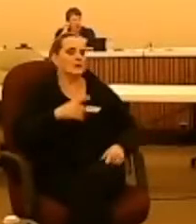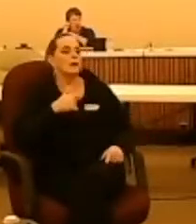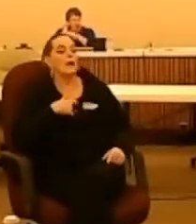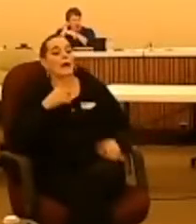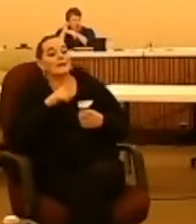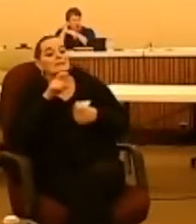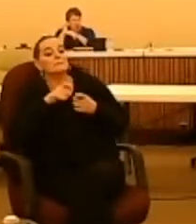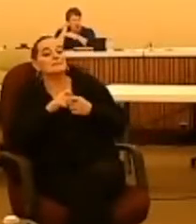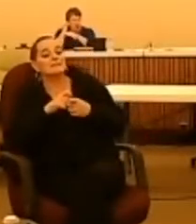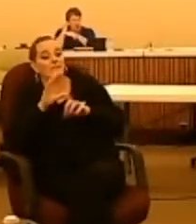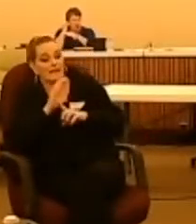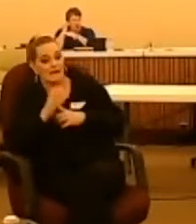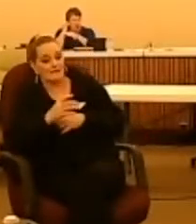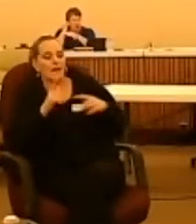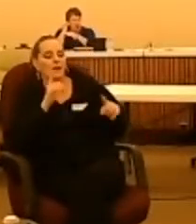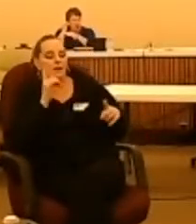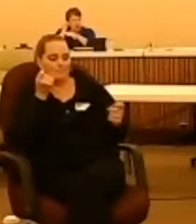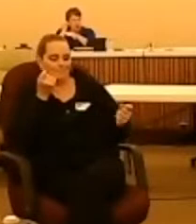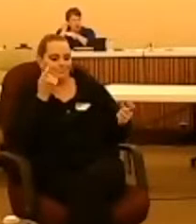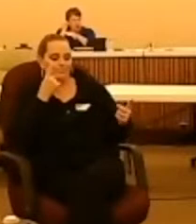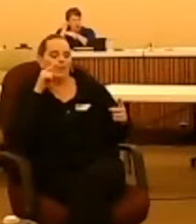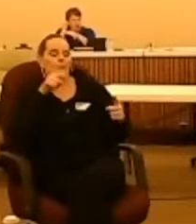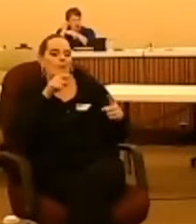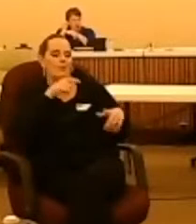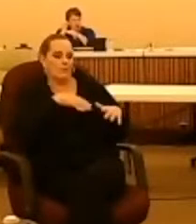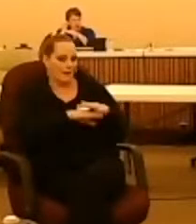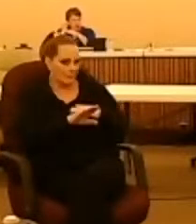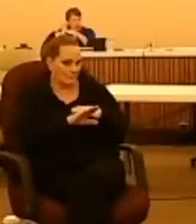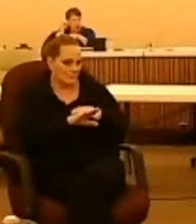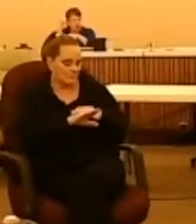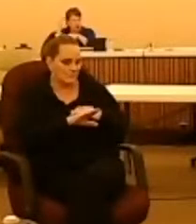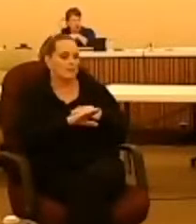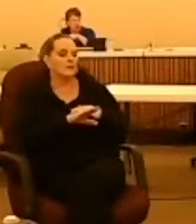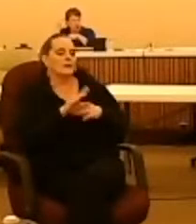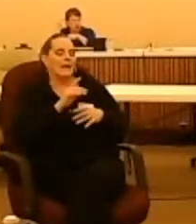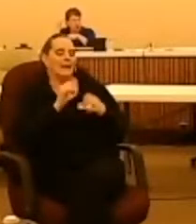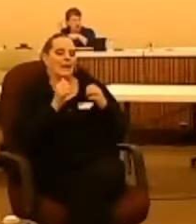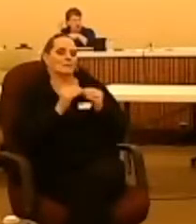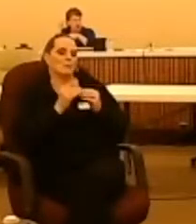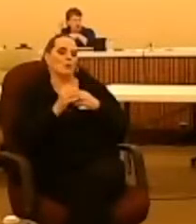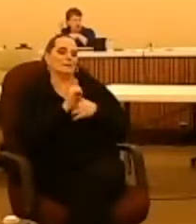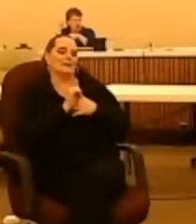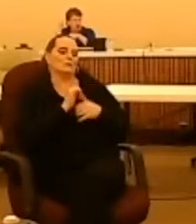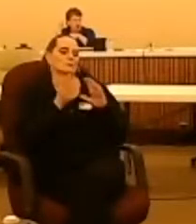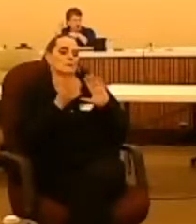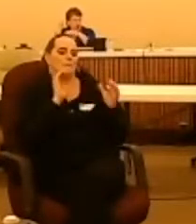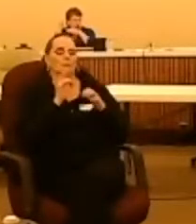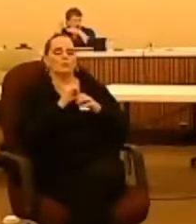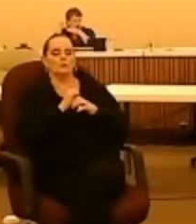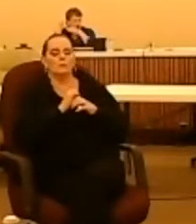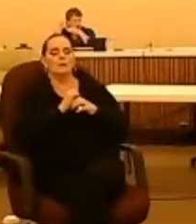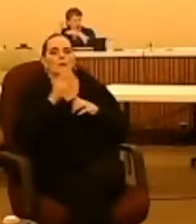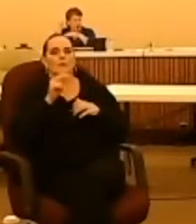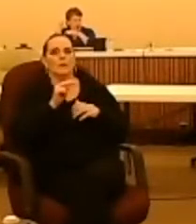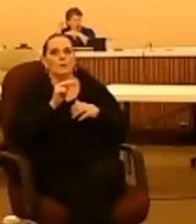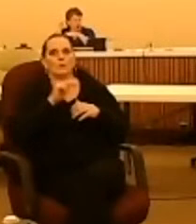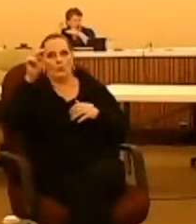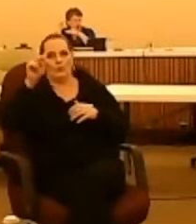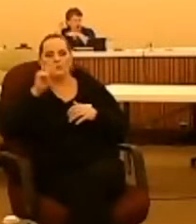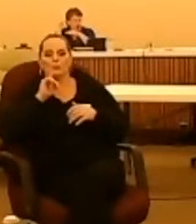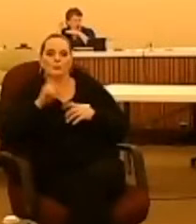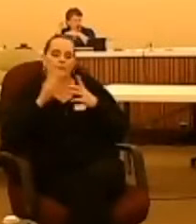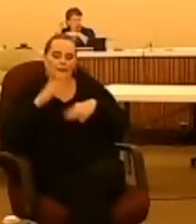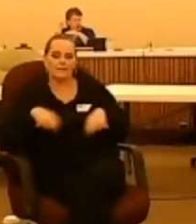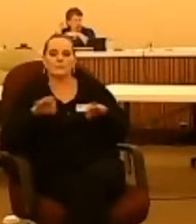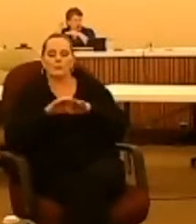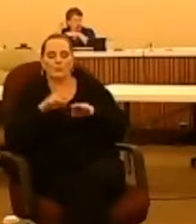particular case, their entrance is more dangerous than your northern entrance. And so it was very important that